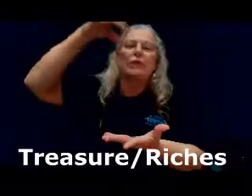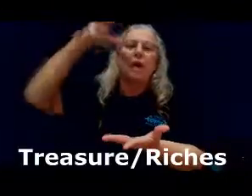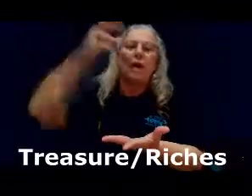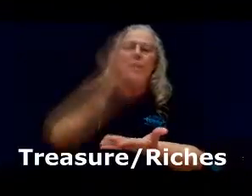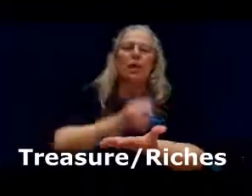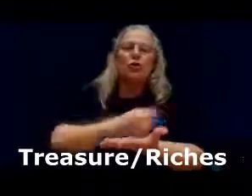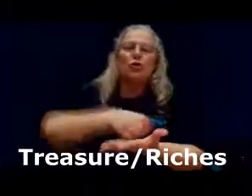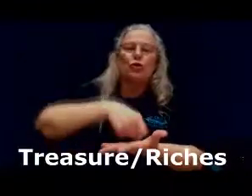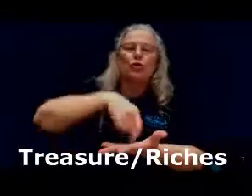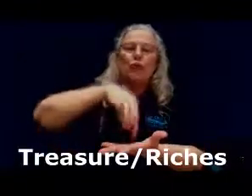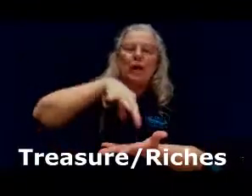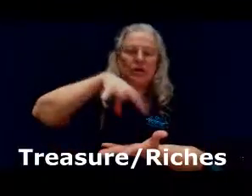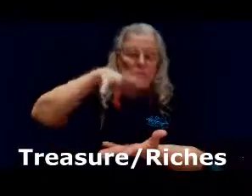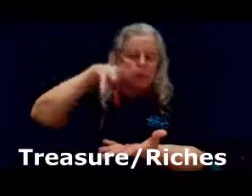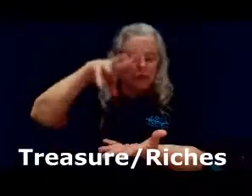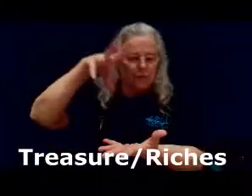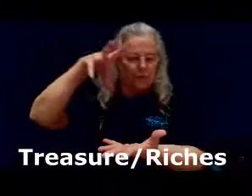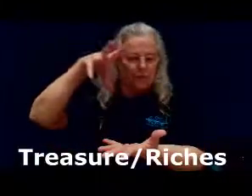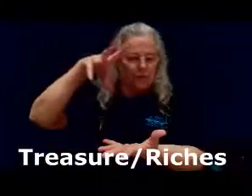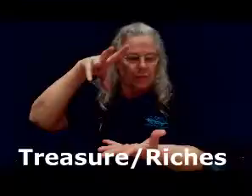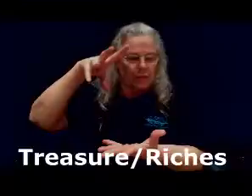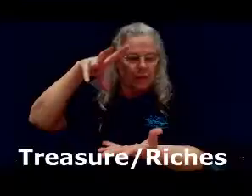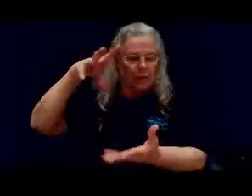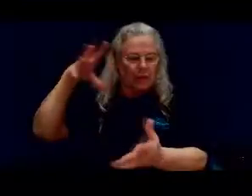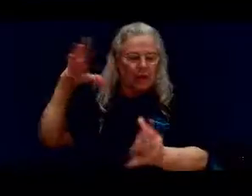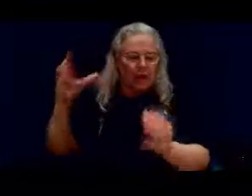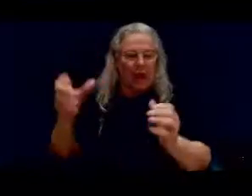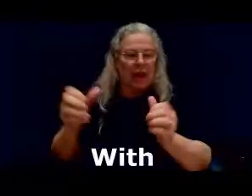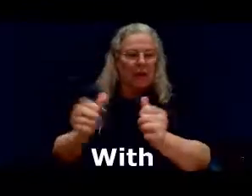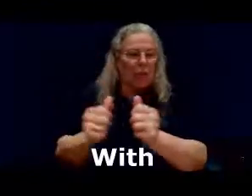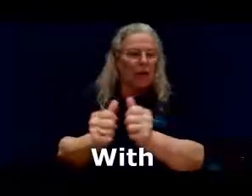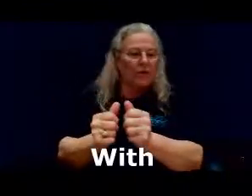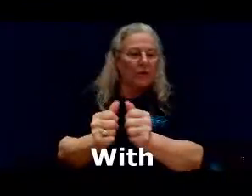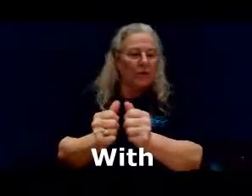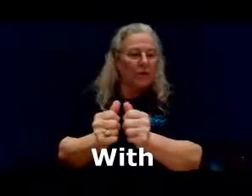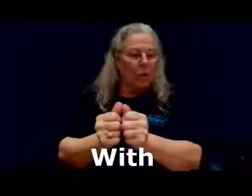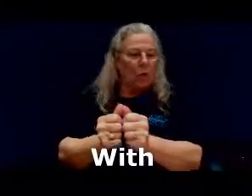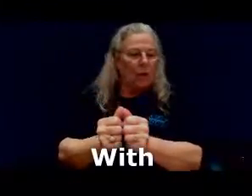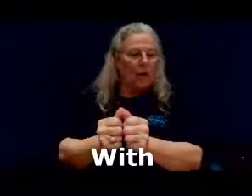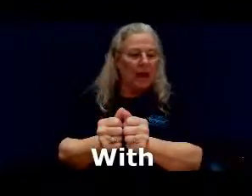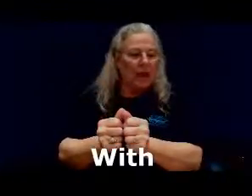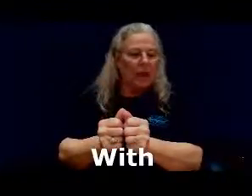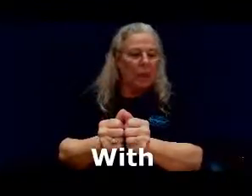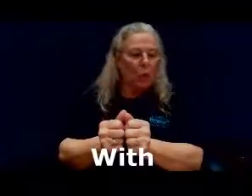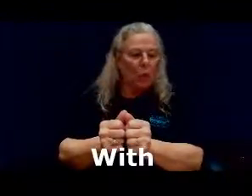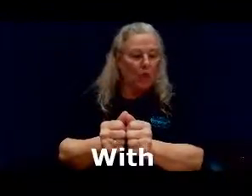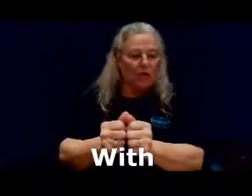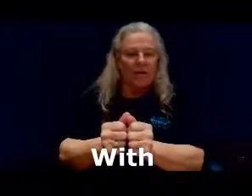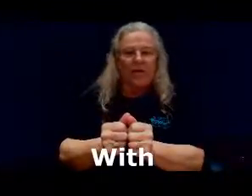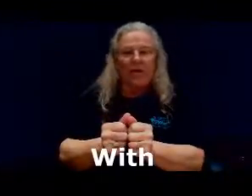drop. Treasure. And with, one hand with the